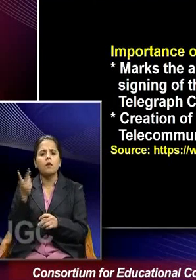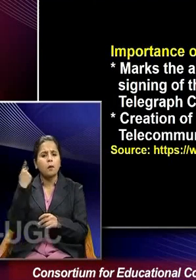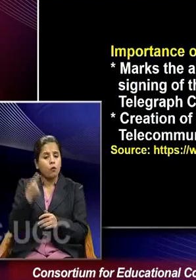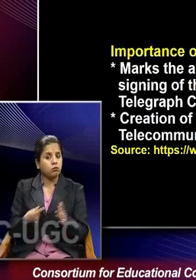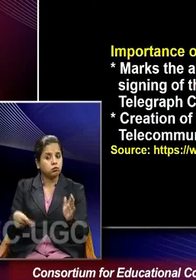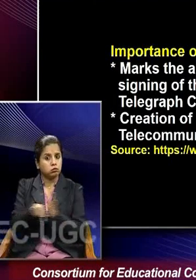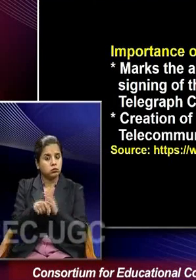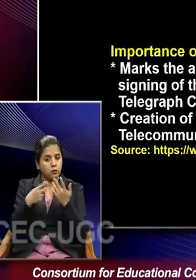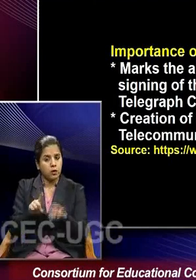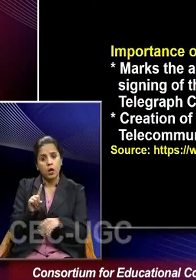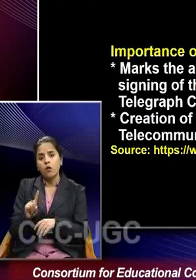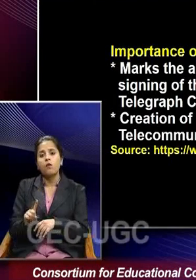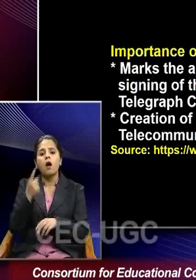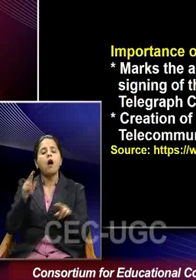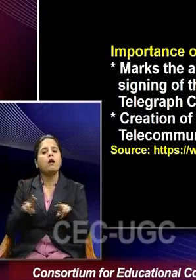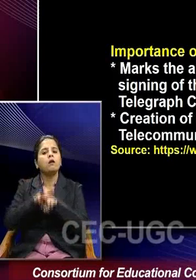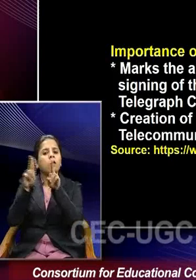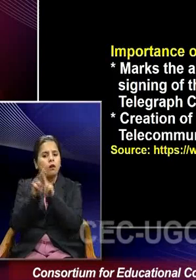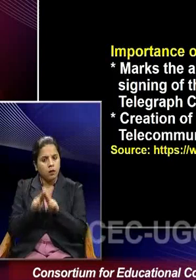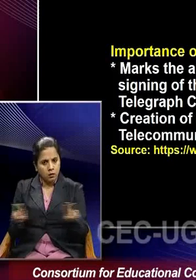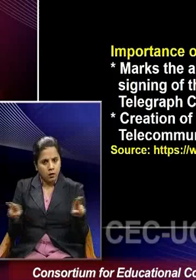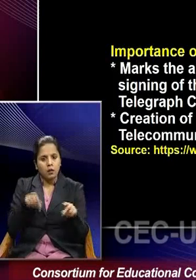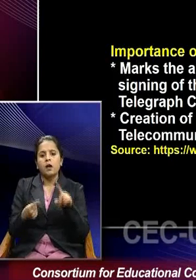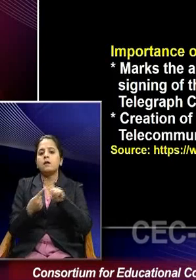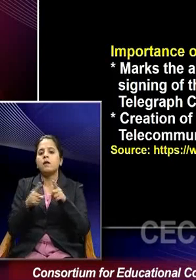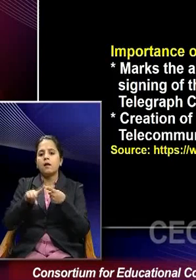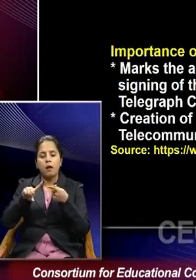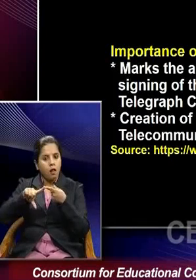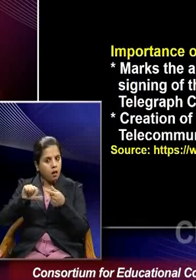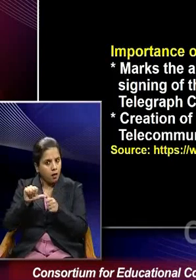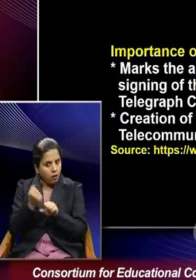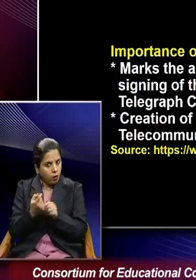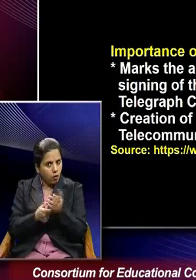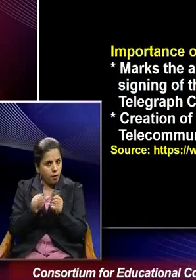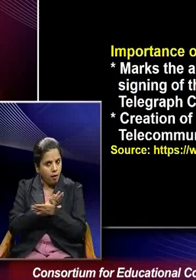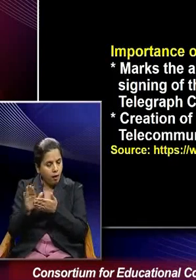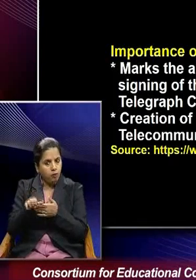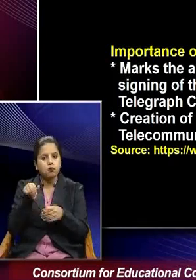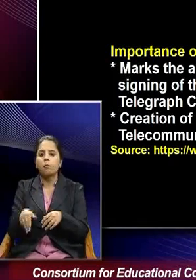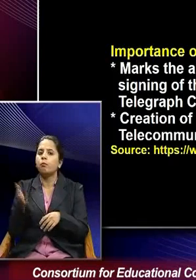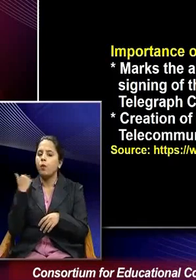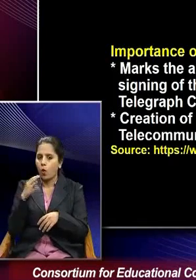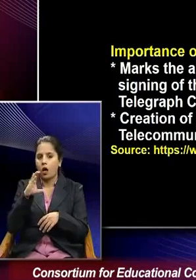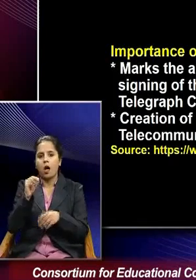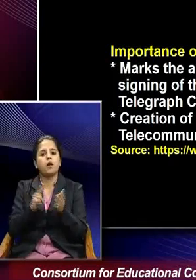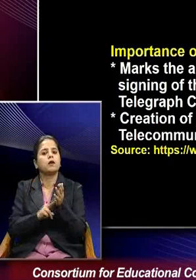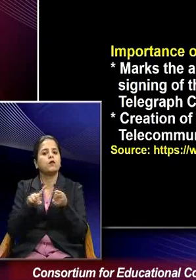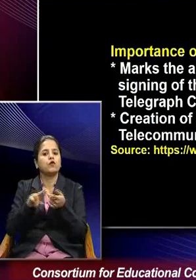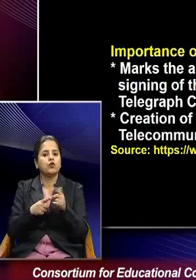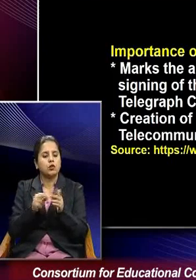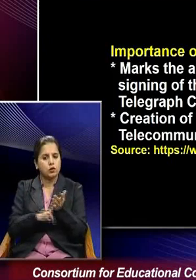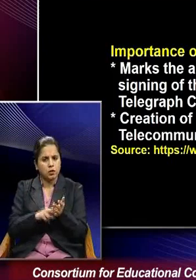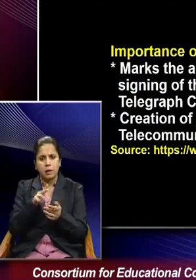of first International Telegraph Convention. This day was significant for the